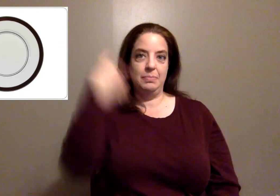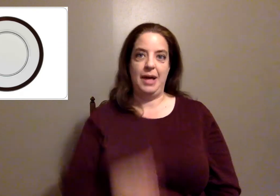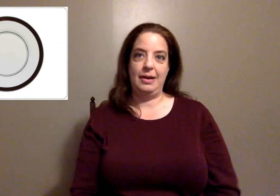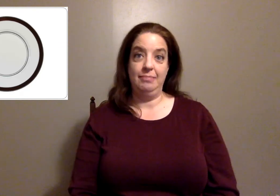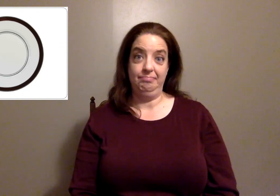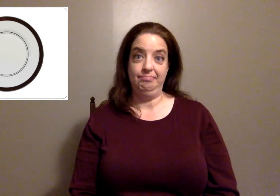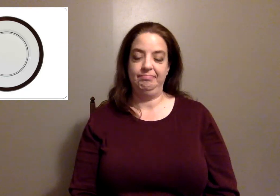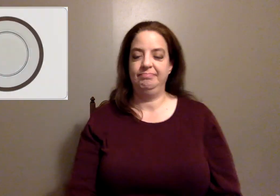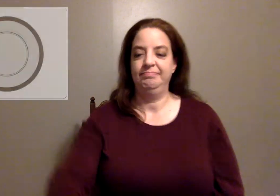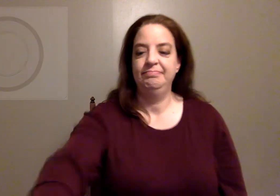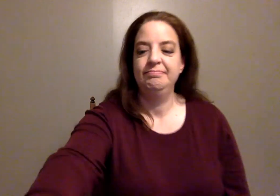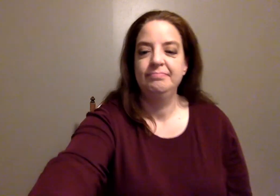black.